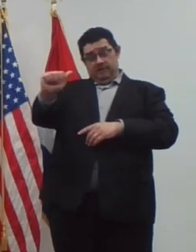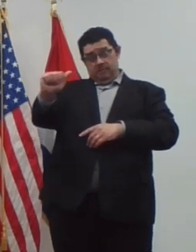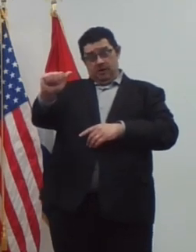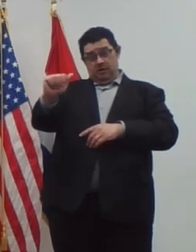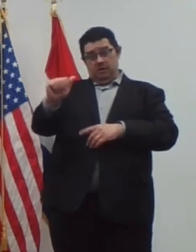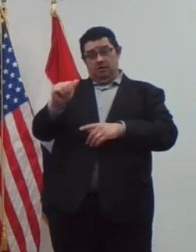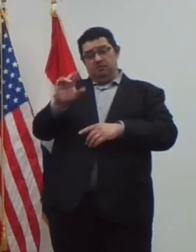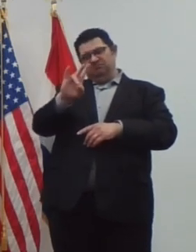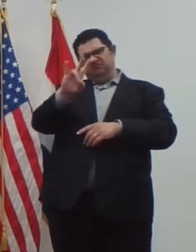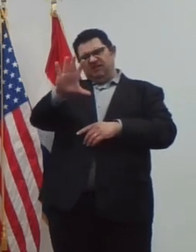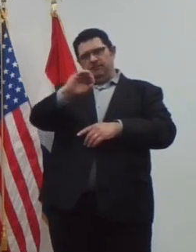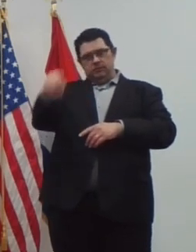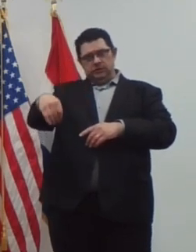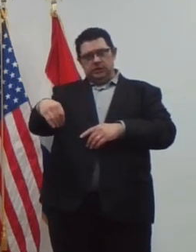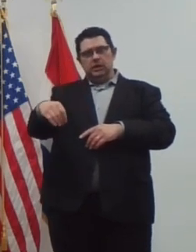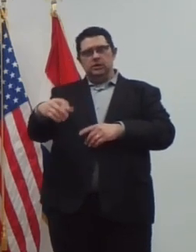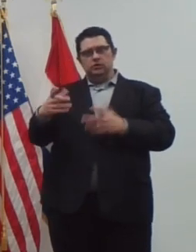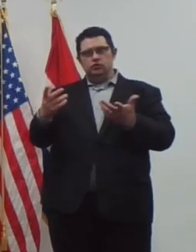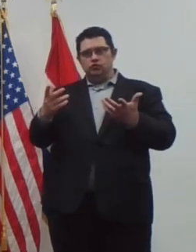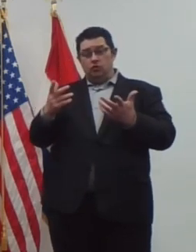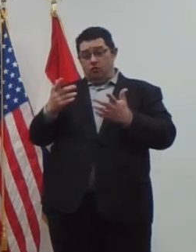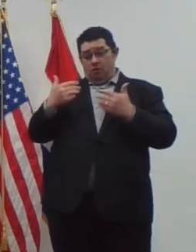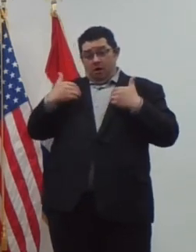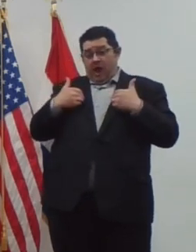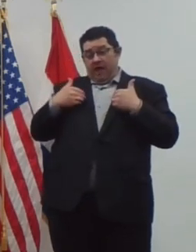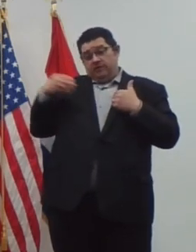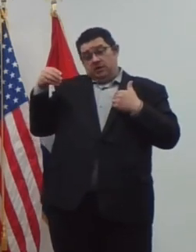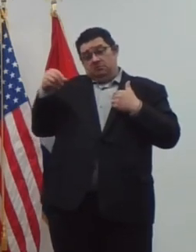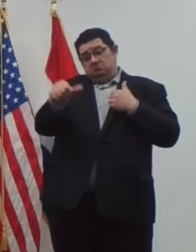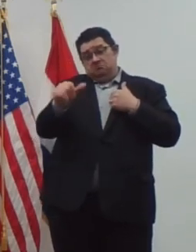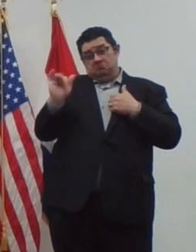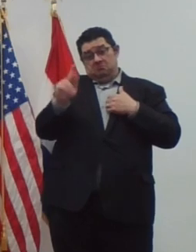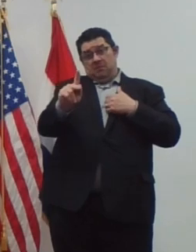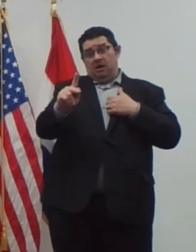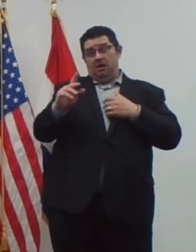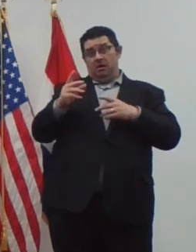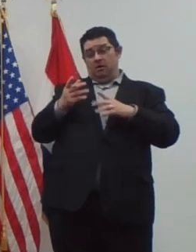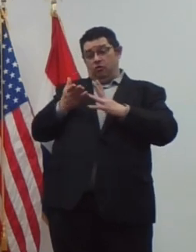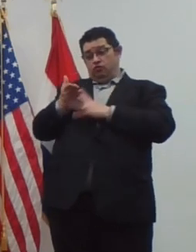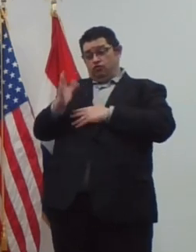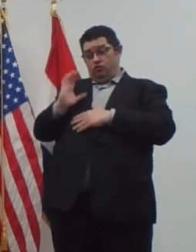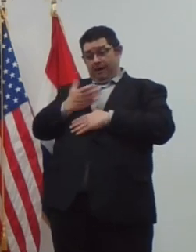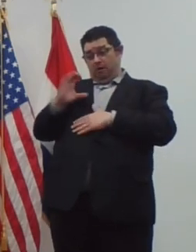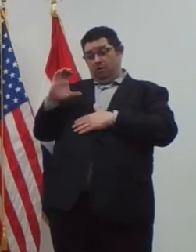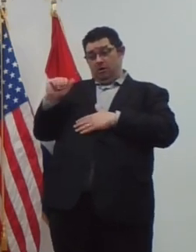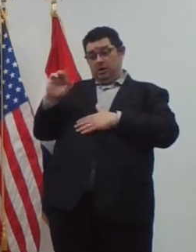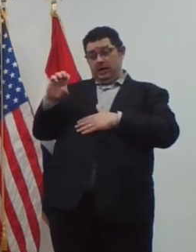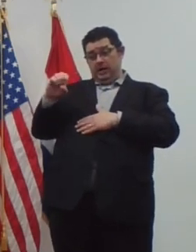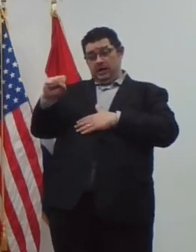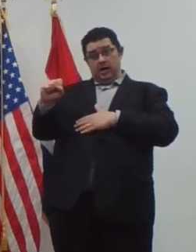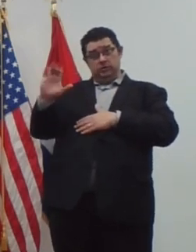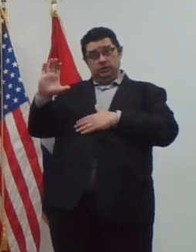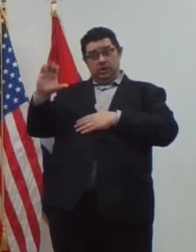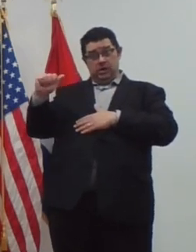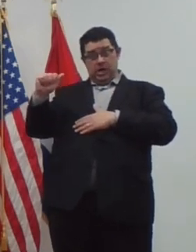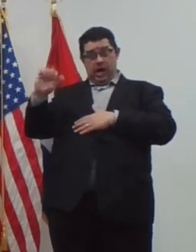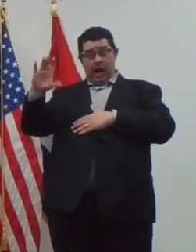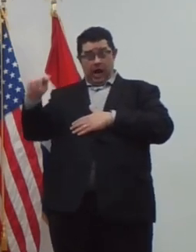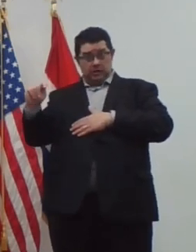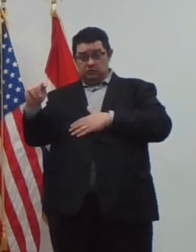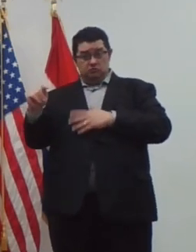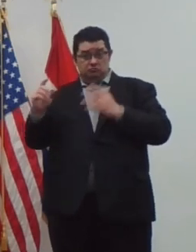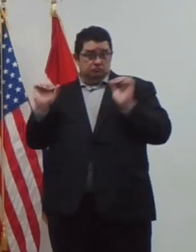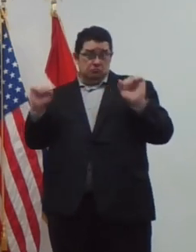So certainly having it reimbursed through the CARES Act is a possibility, and I've been talking to the municipalities for about a